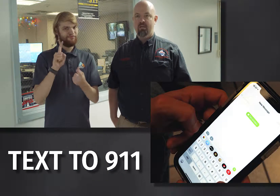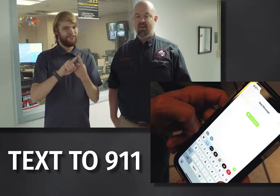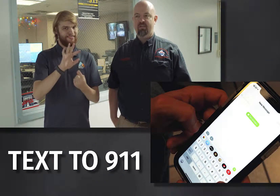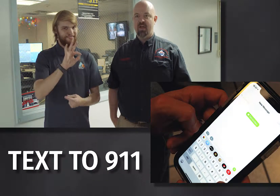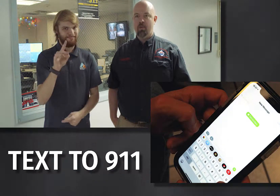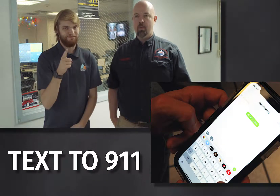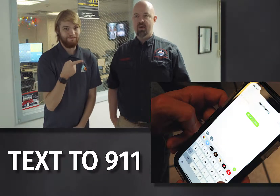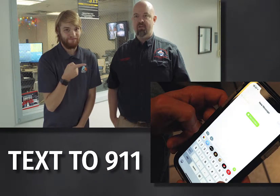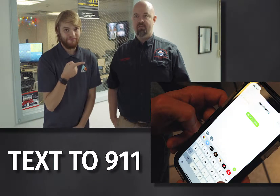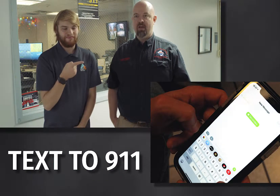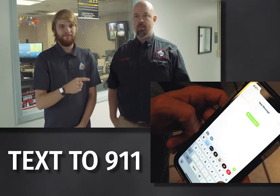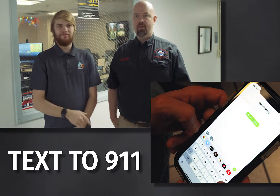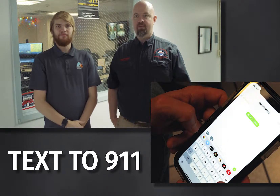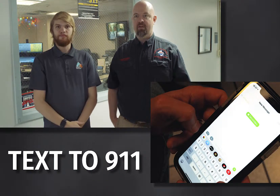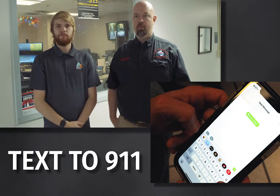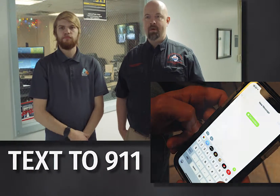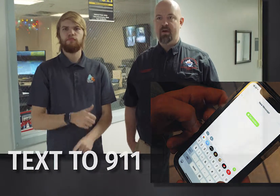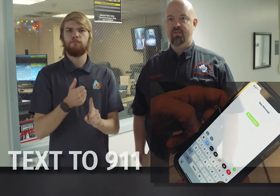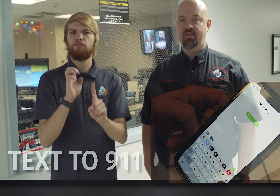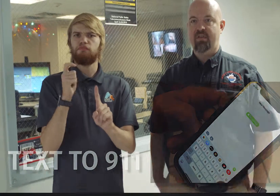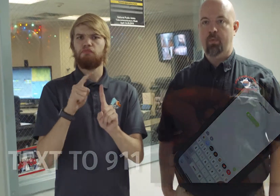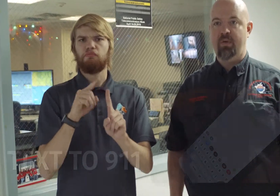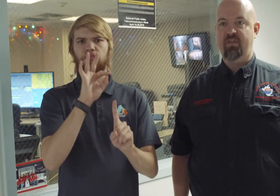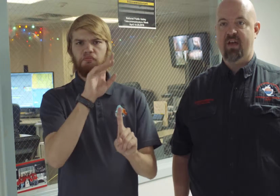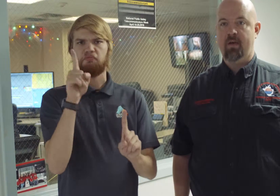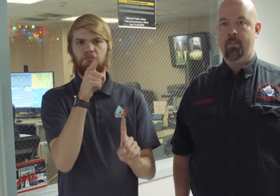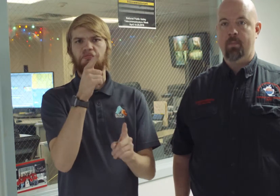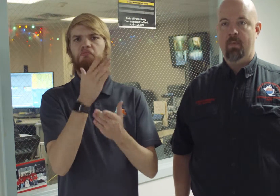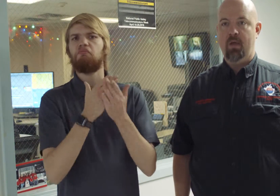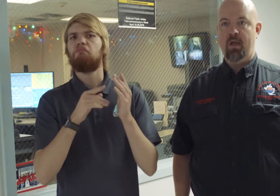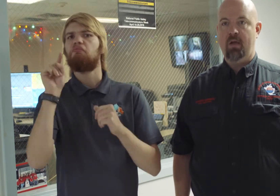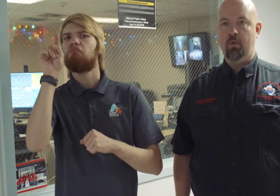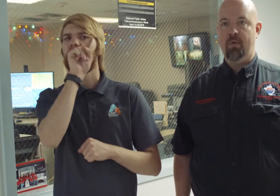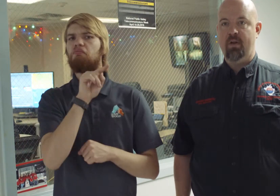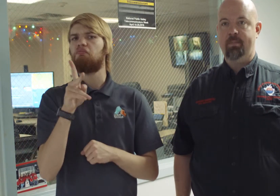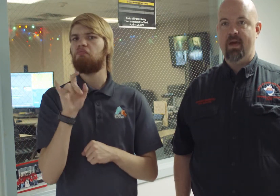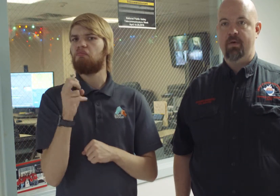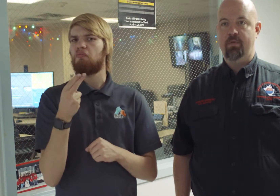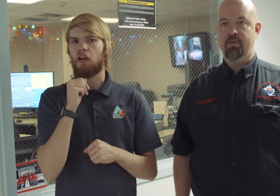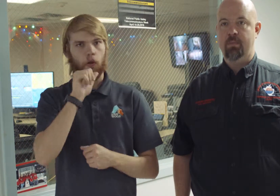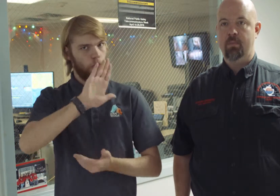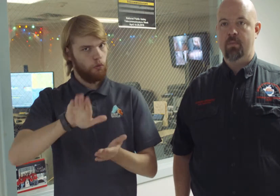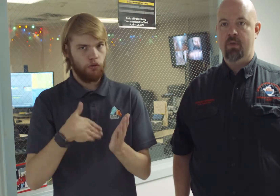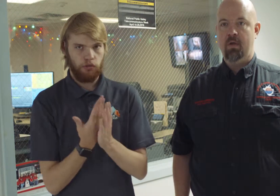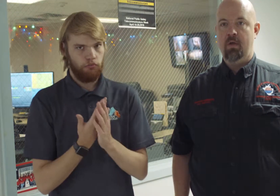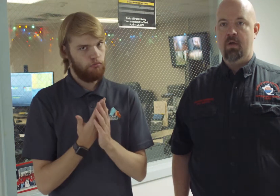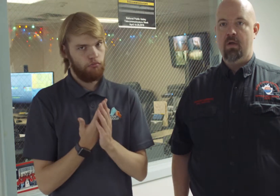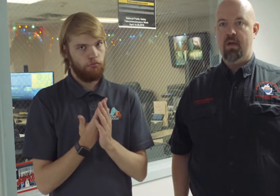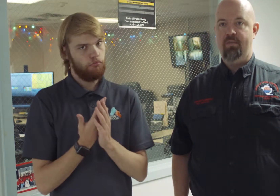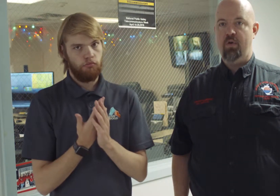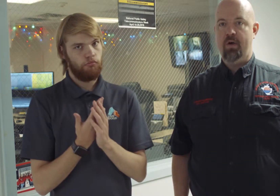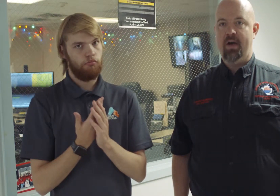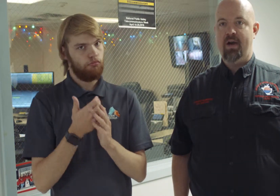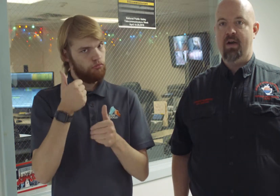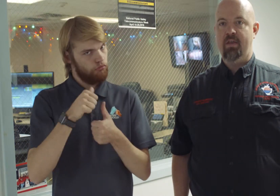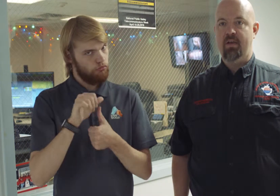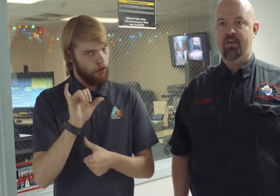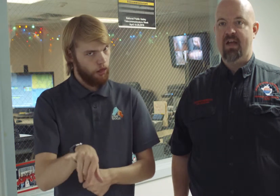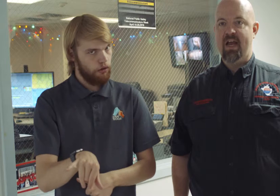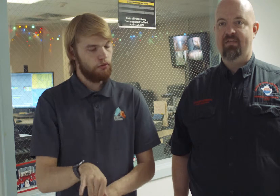Text to 911 is available in several parishes in Louisiana, including West Baton Rouge. If you're in an area that does not have